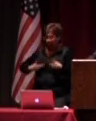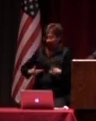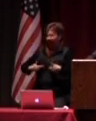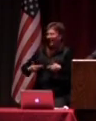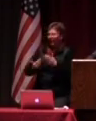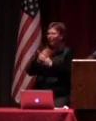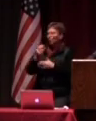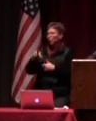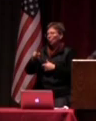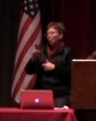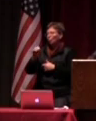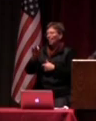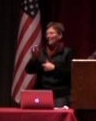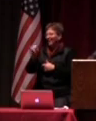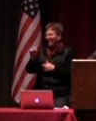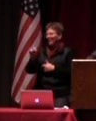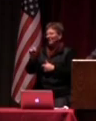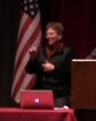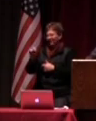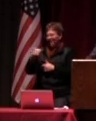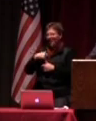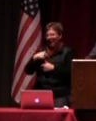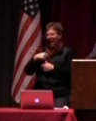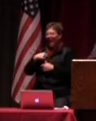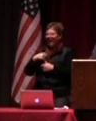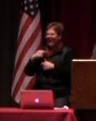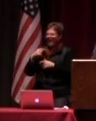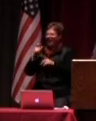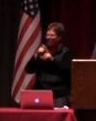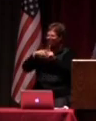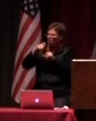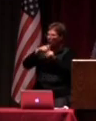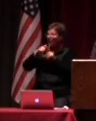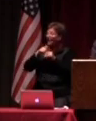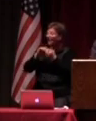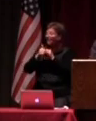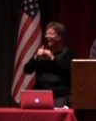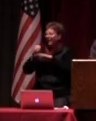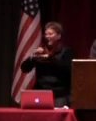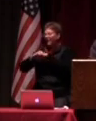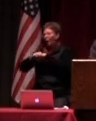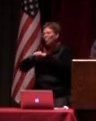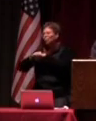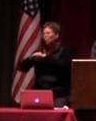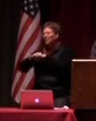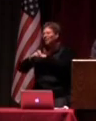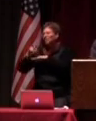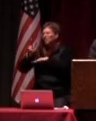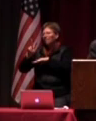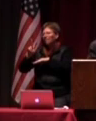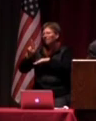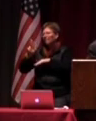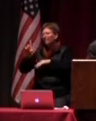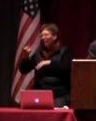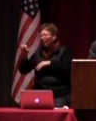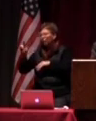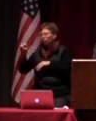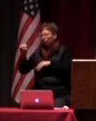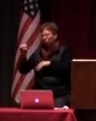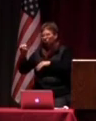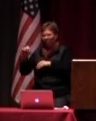nailed to a rock to be gnawed at by a British vulture. Yes, I have stolen the fire of heaven and made a gift of it to